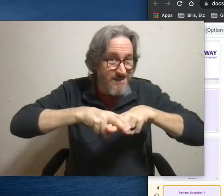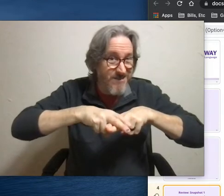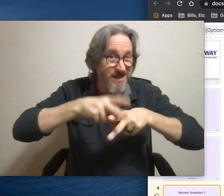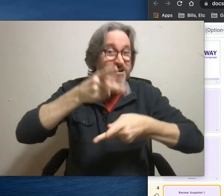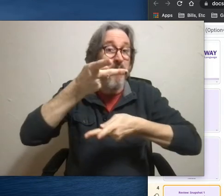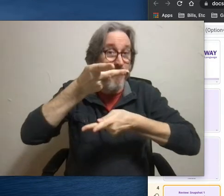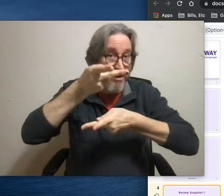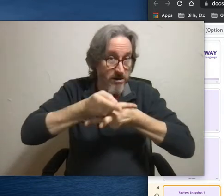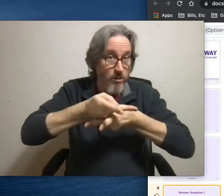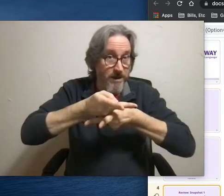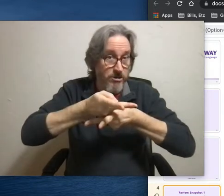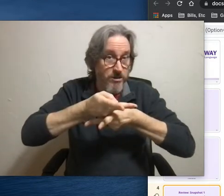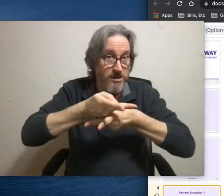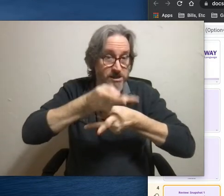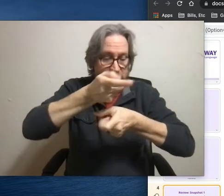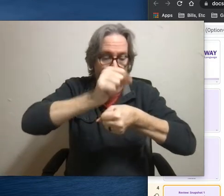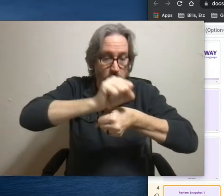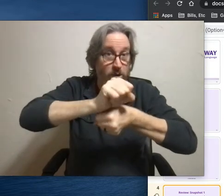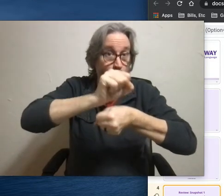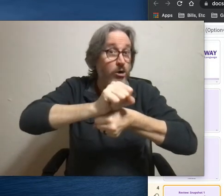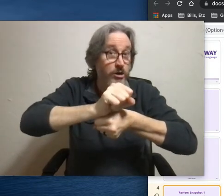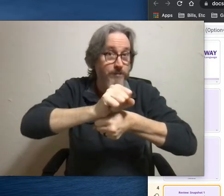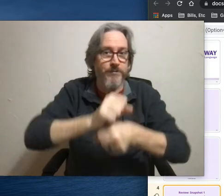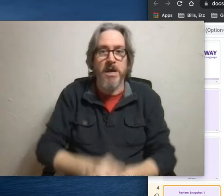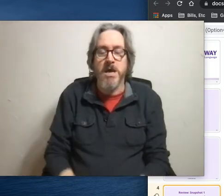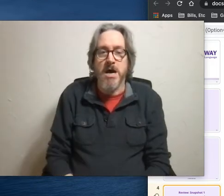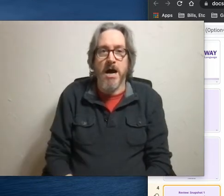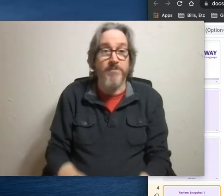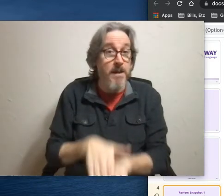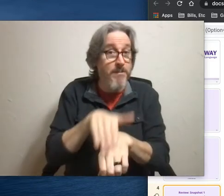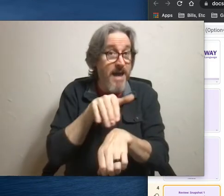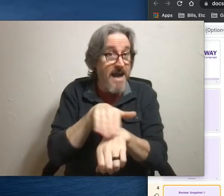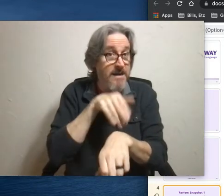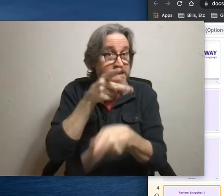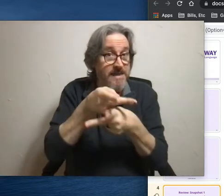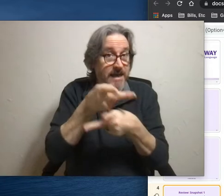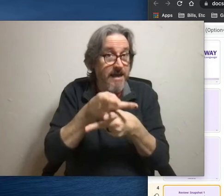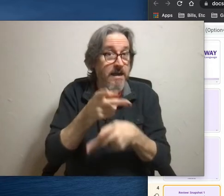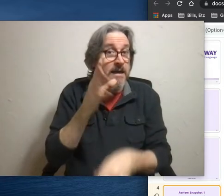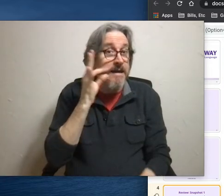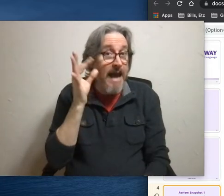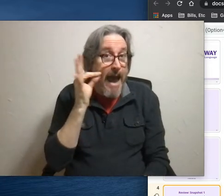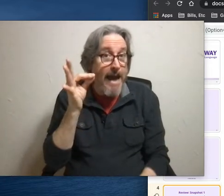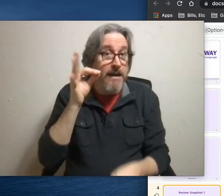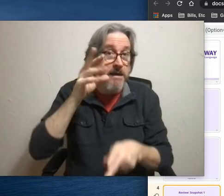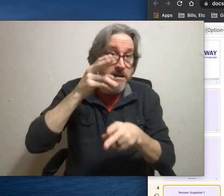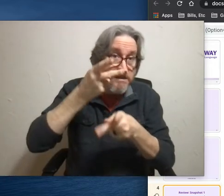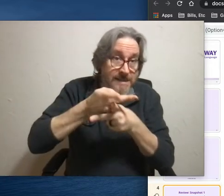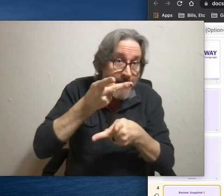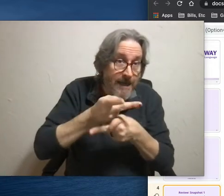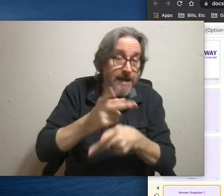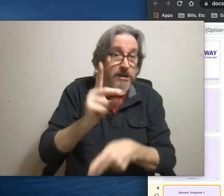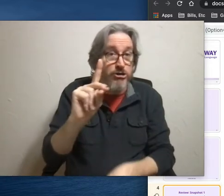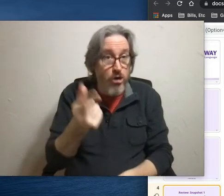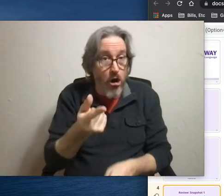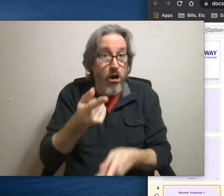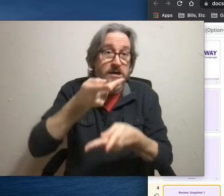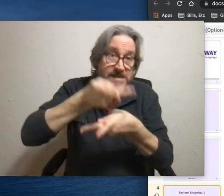sit, right? But you want to make sure that it's more like work. Pet sitting, cat